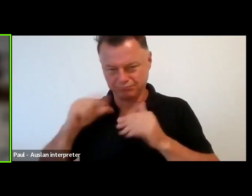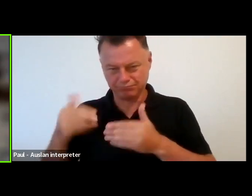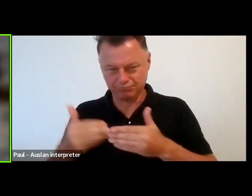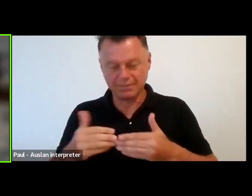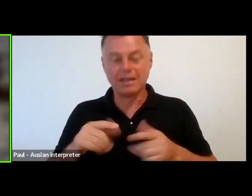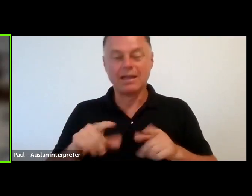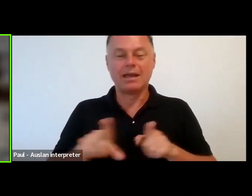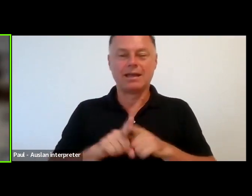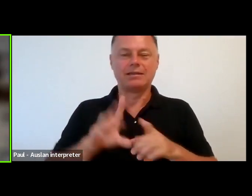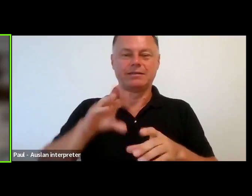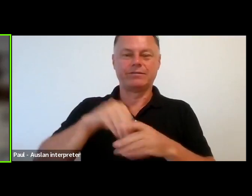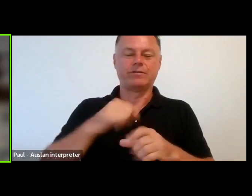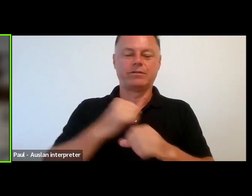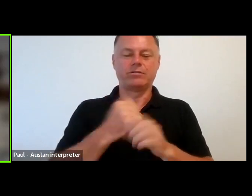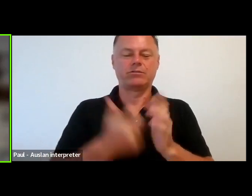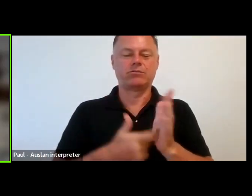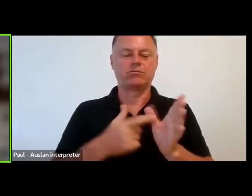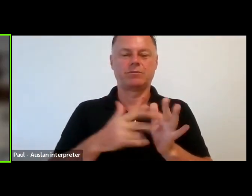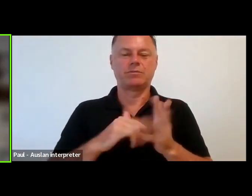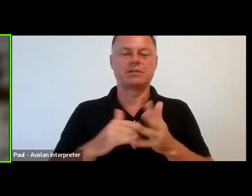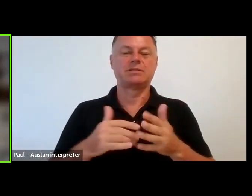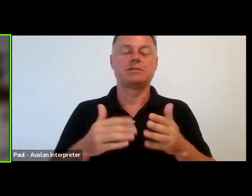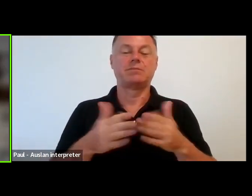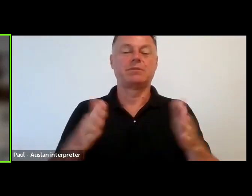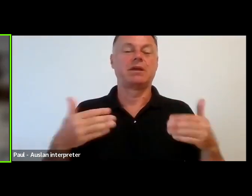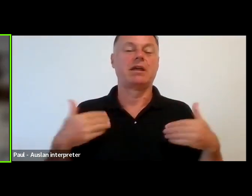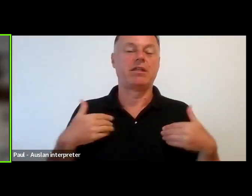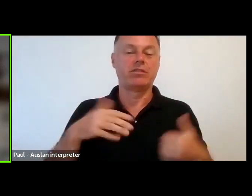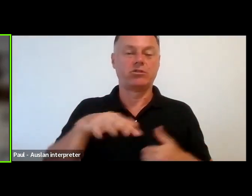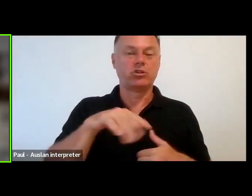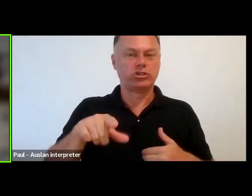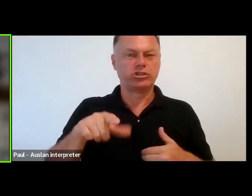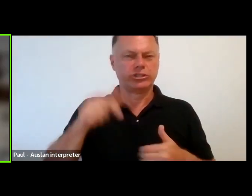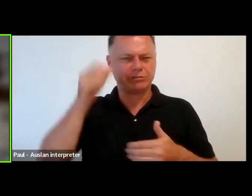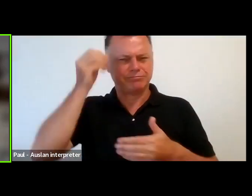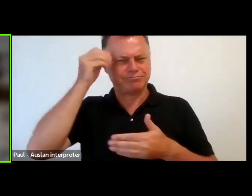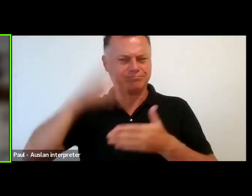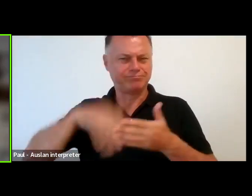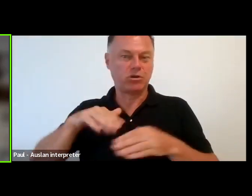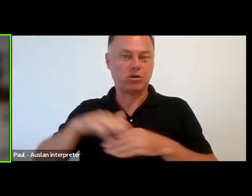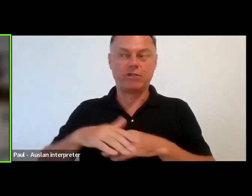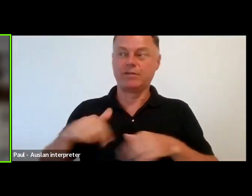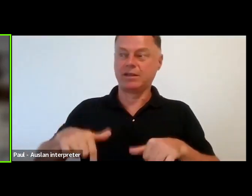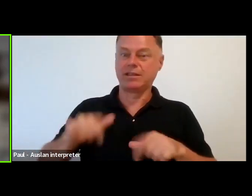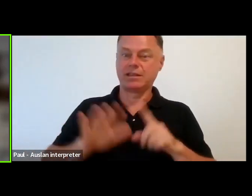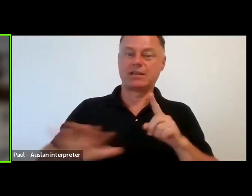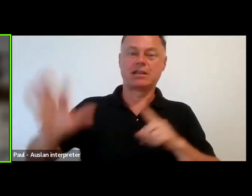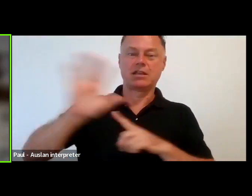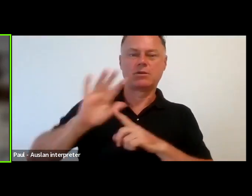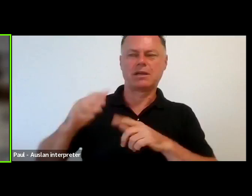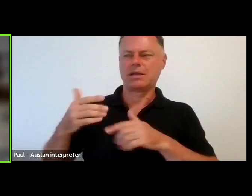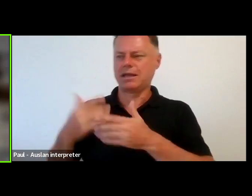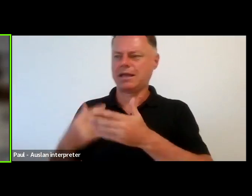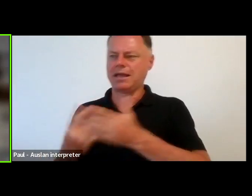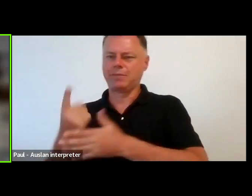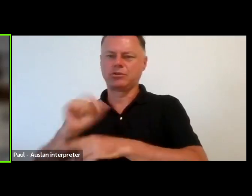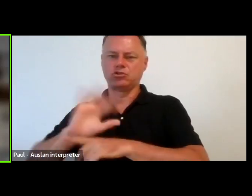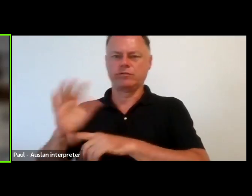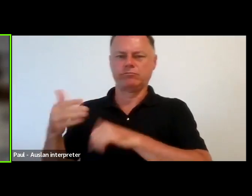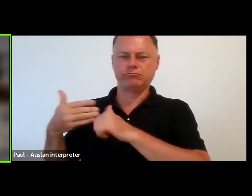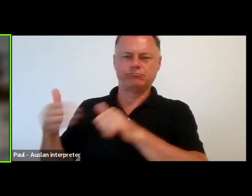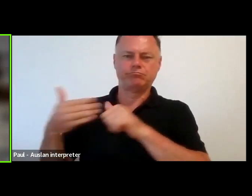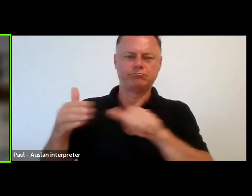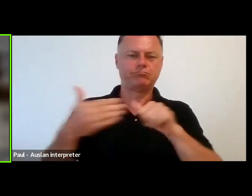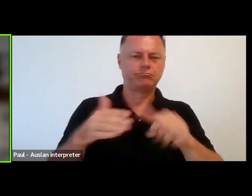Unit team, and can answer questions on any aspect of our COVID response, as well as questions specifically pertinent